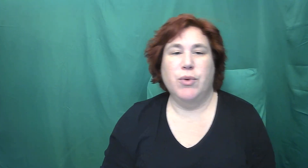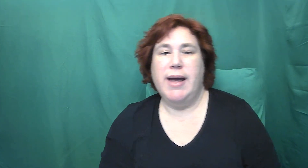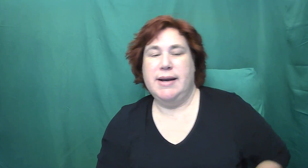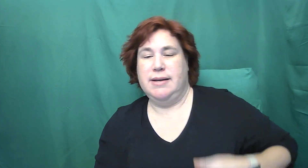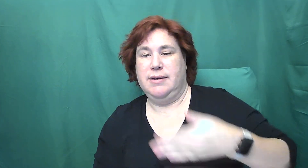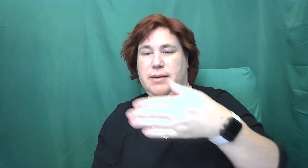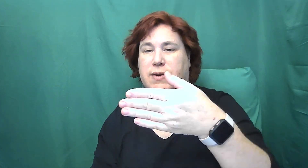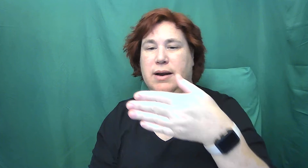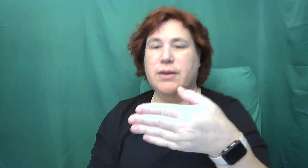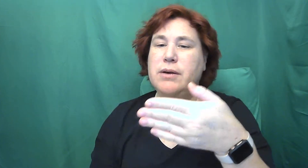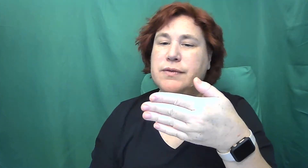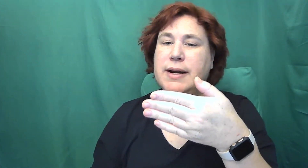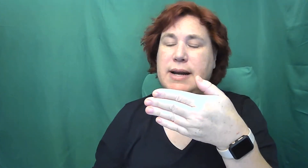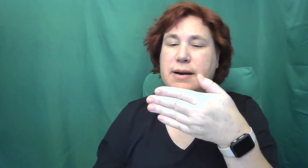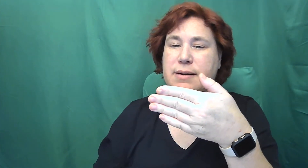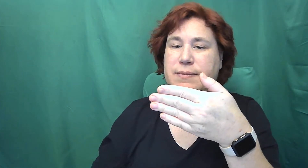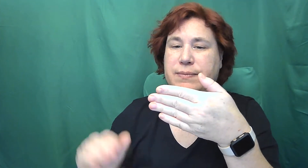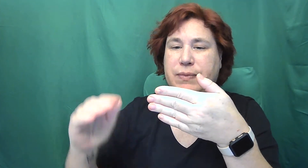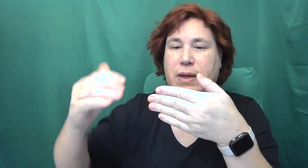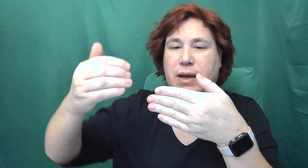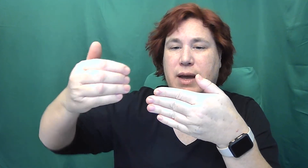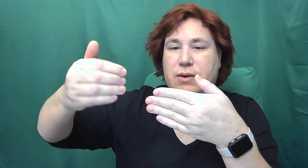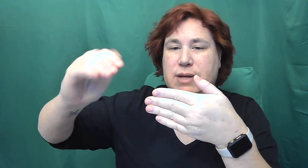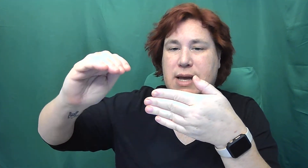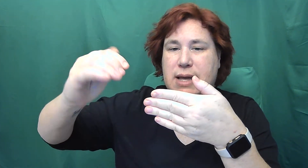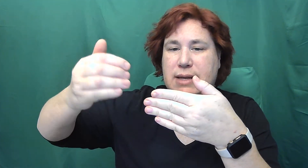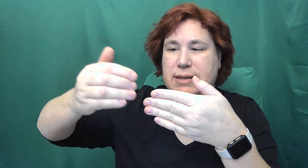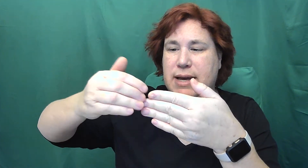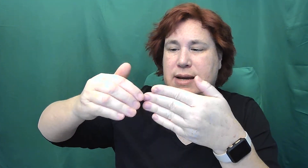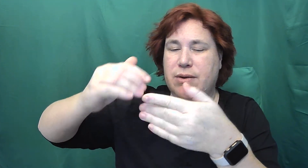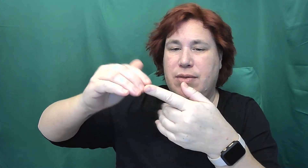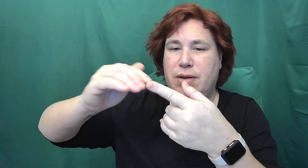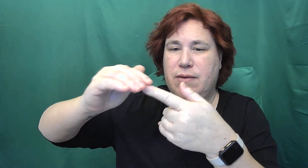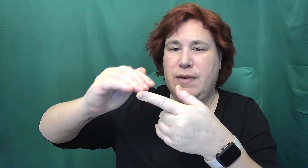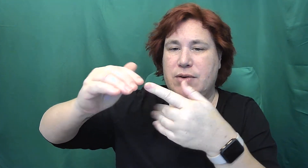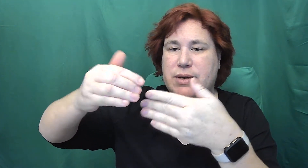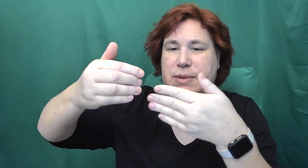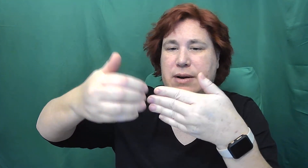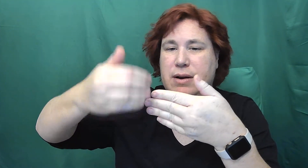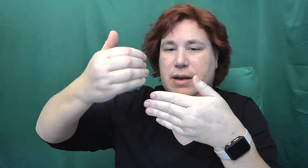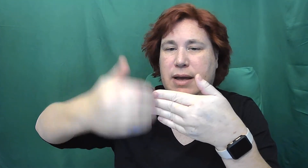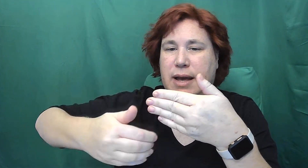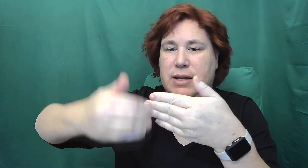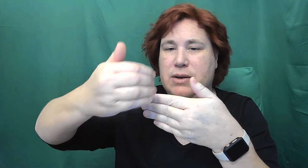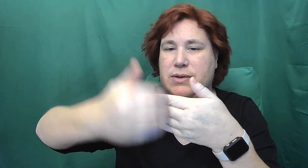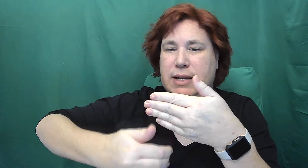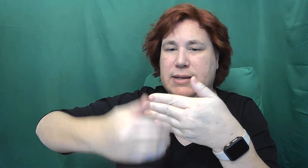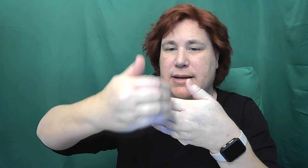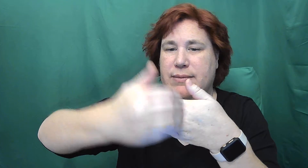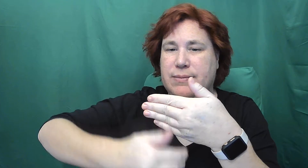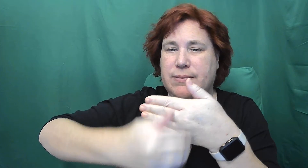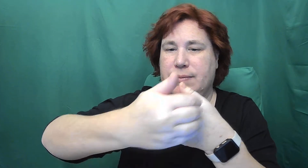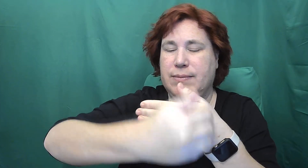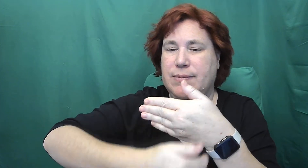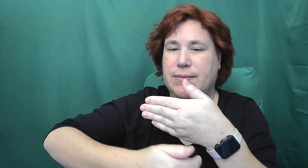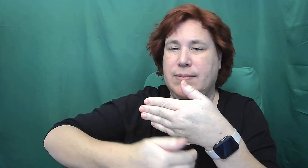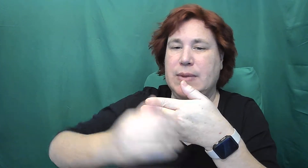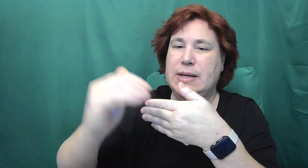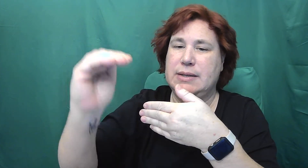Bread. You've got your loaf right here, and you're taking this side, your fingertips here, and you're slicing. So it's